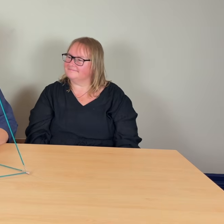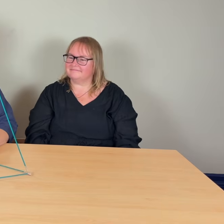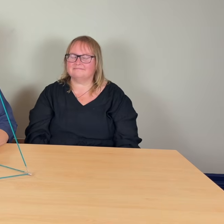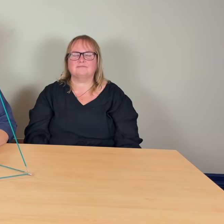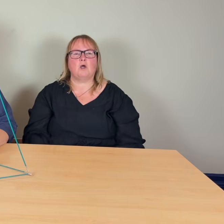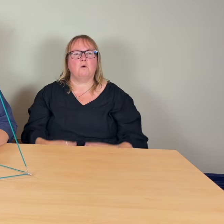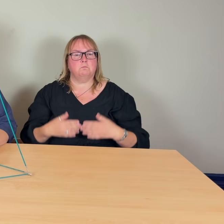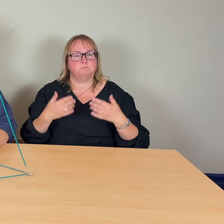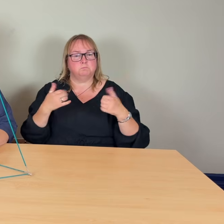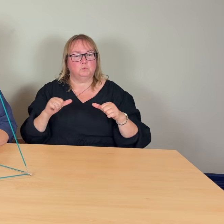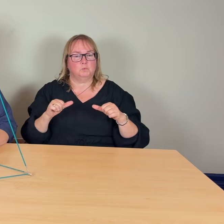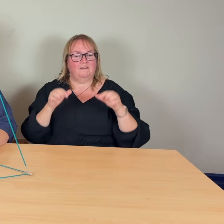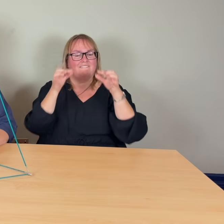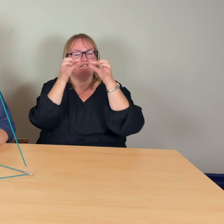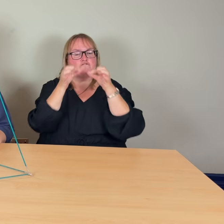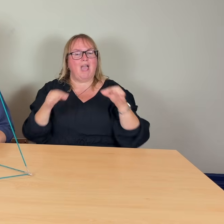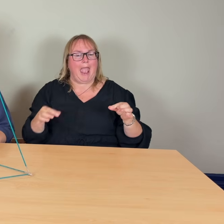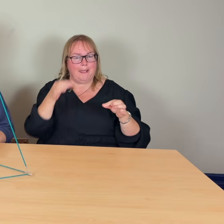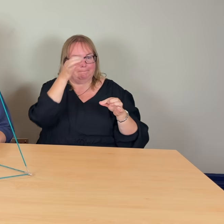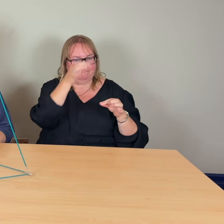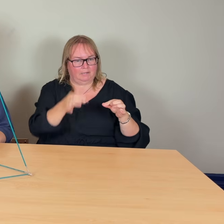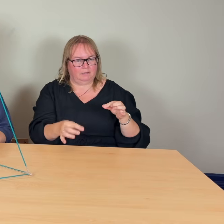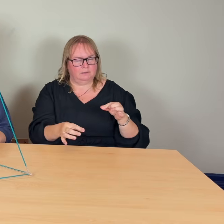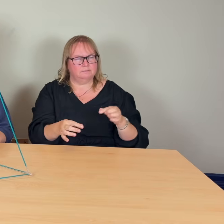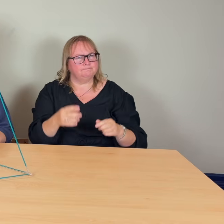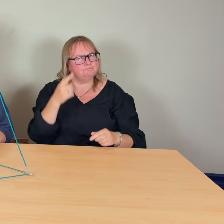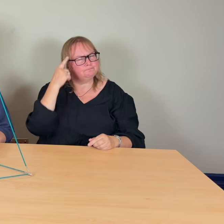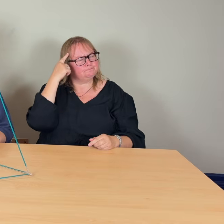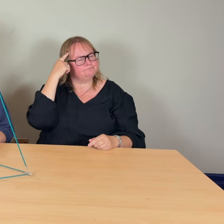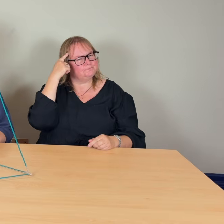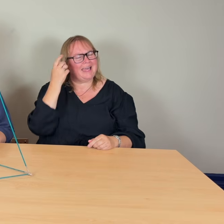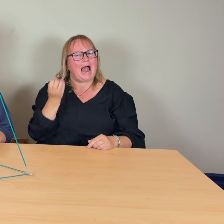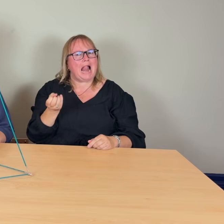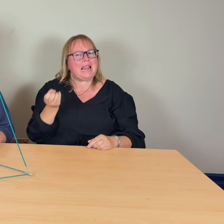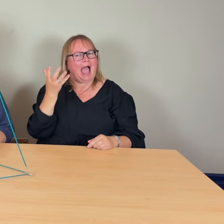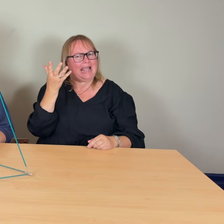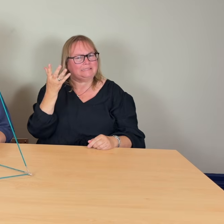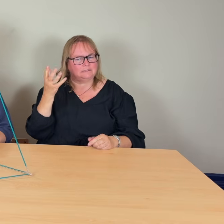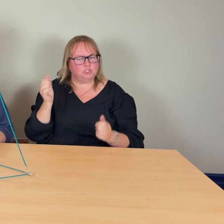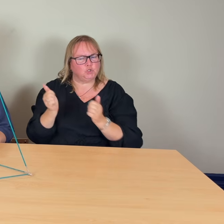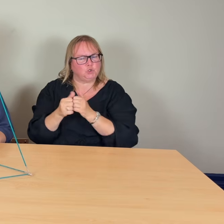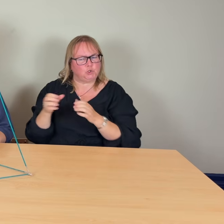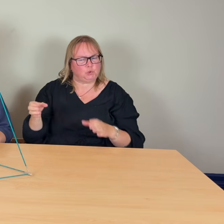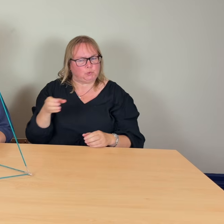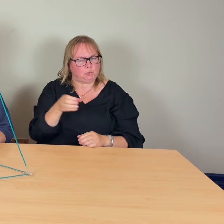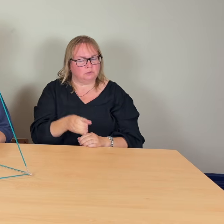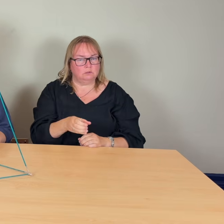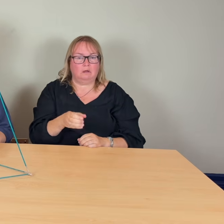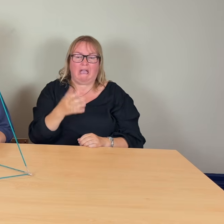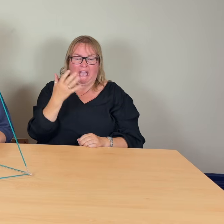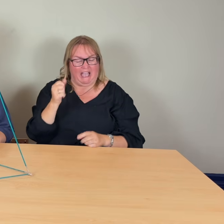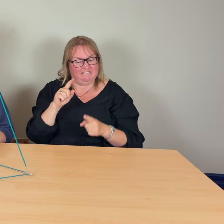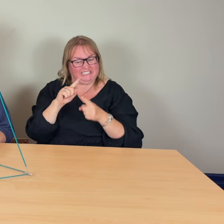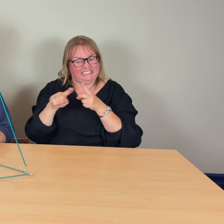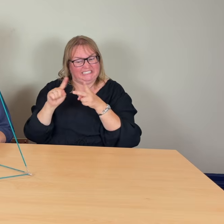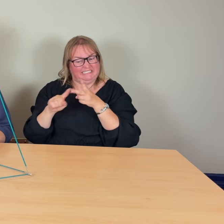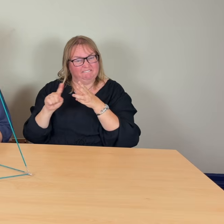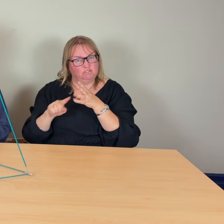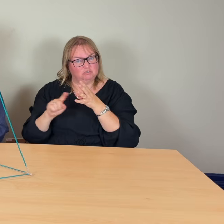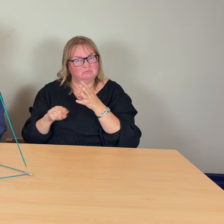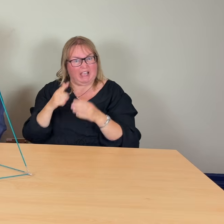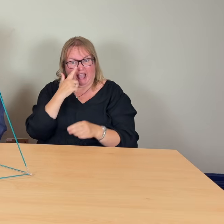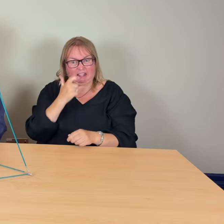So now we have our frame, we're going to think about the lighting to go into it. There's lots of different types of lights you can